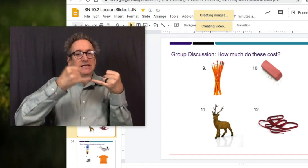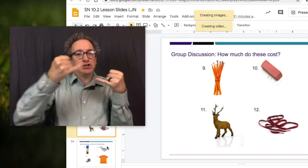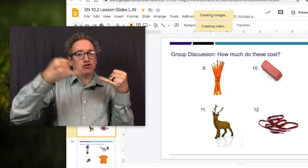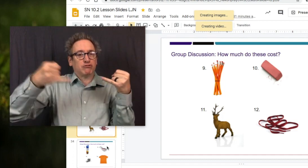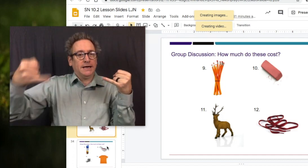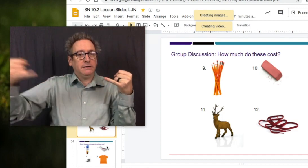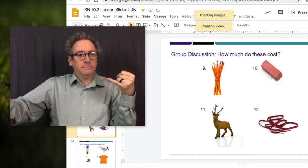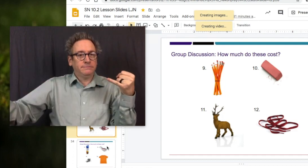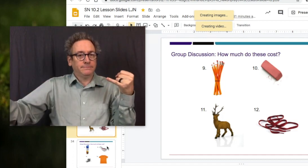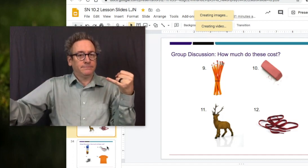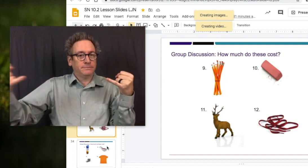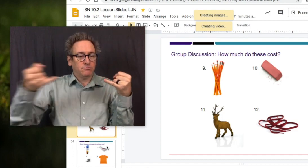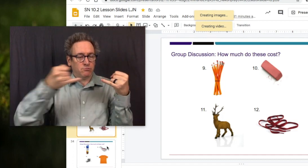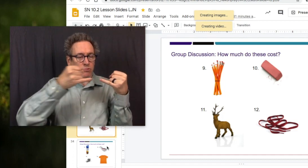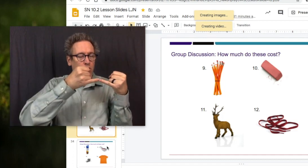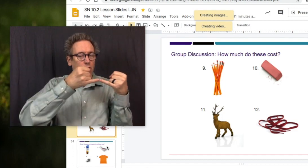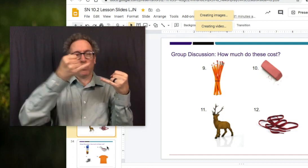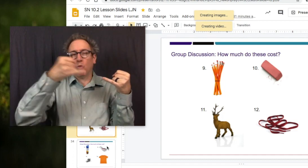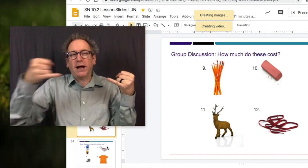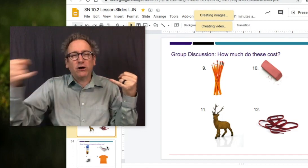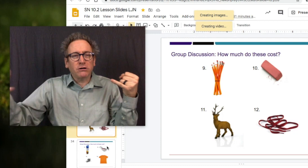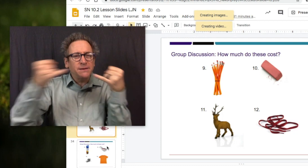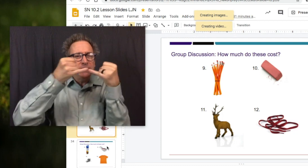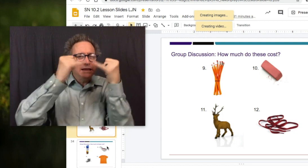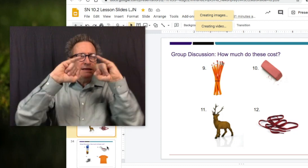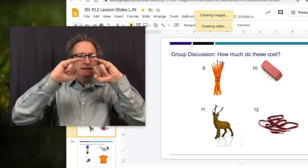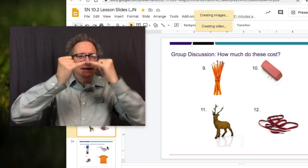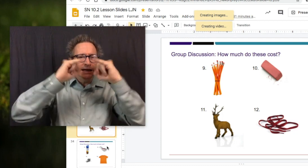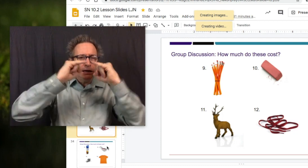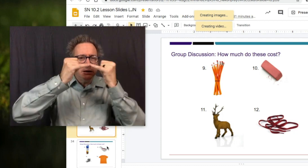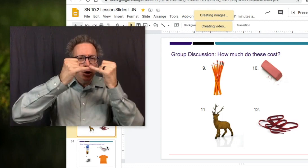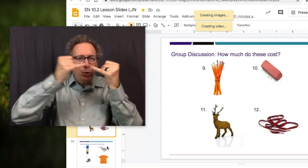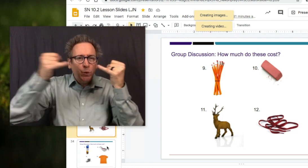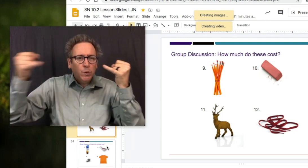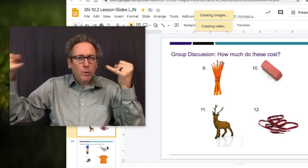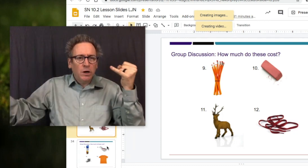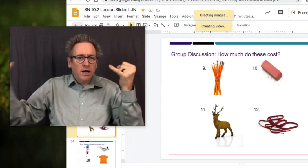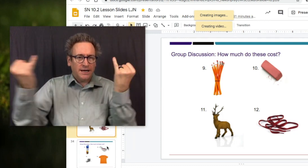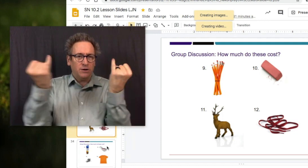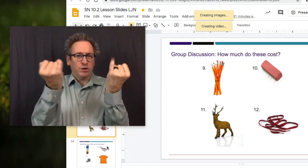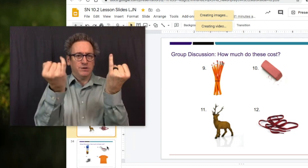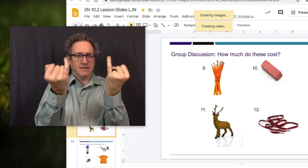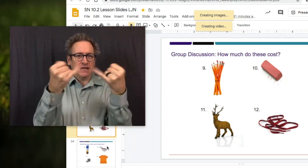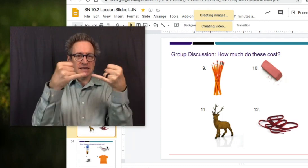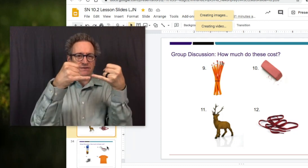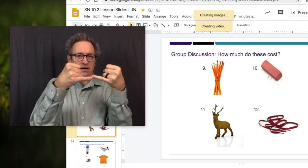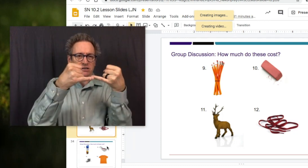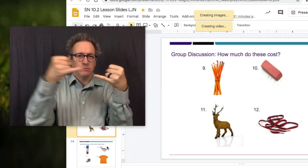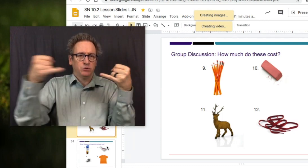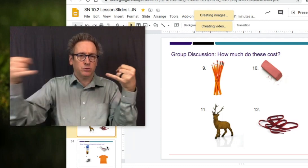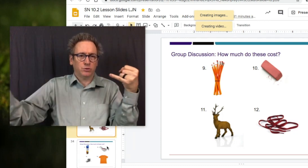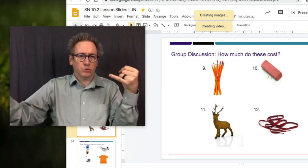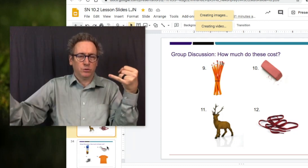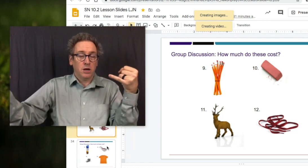This means string or wire, something thin. Again, we're using the